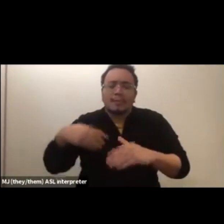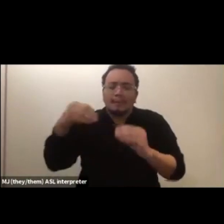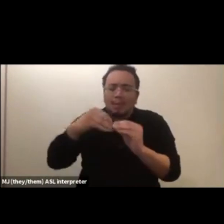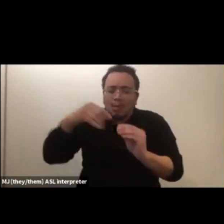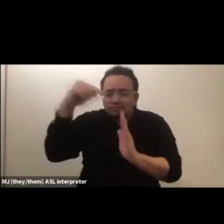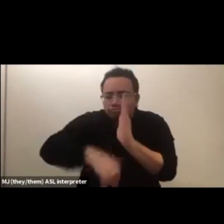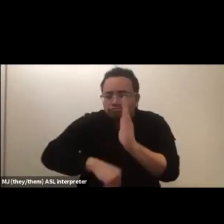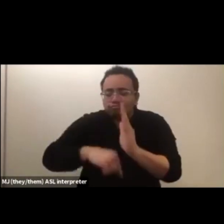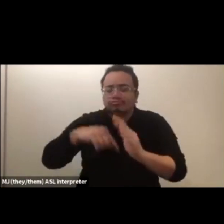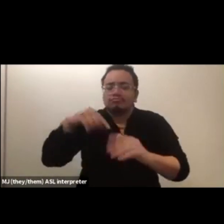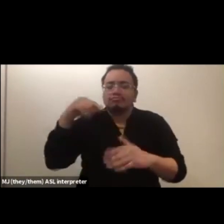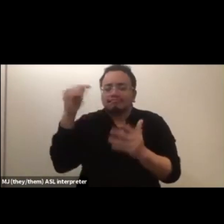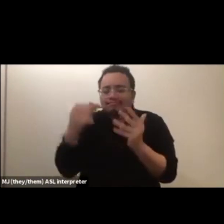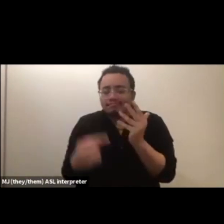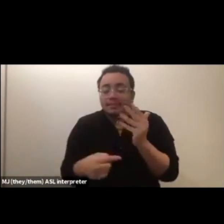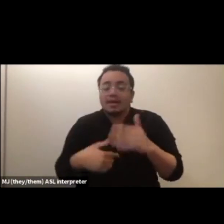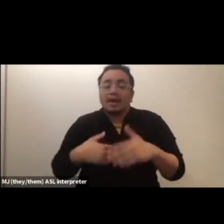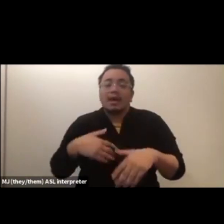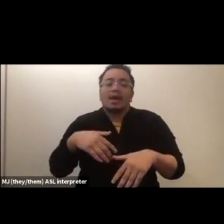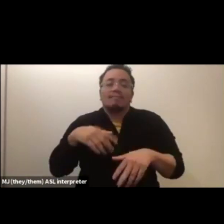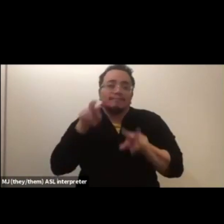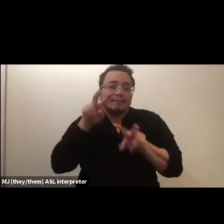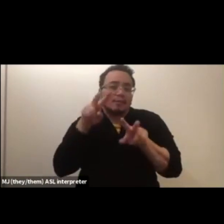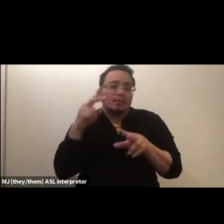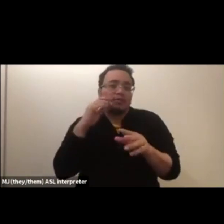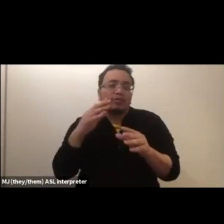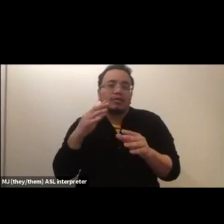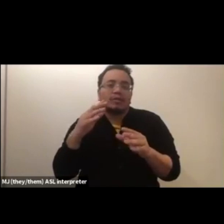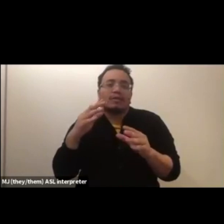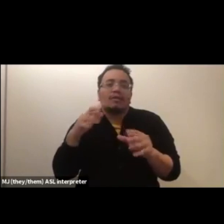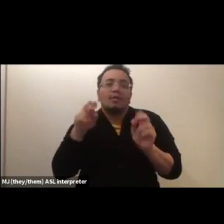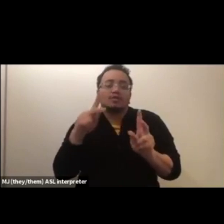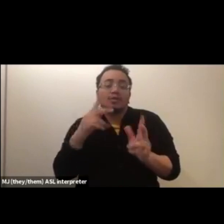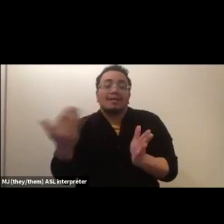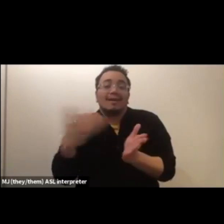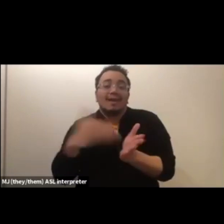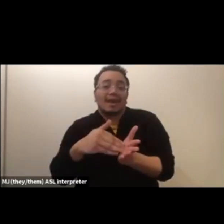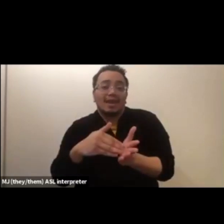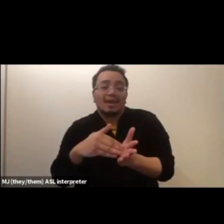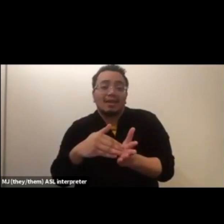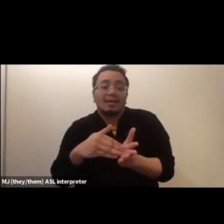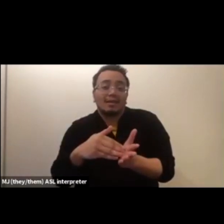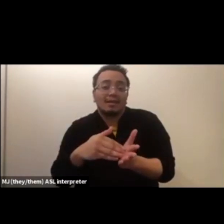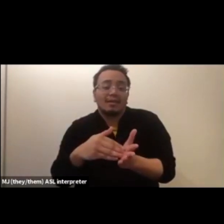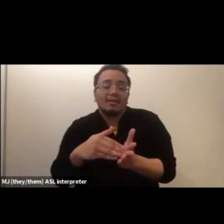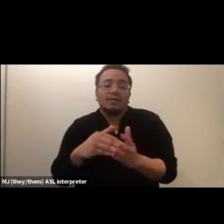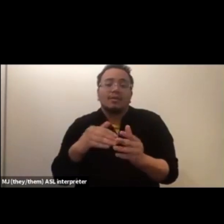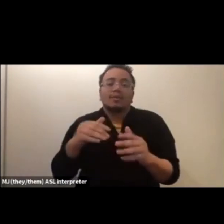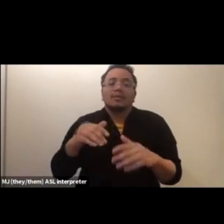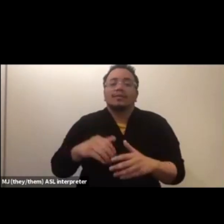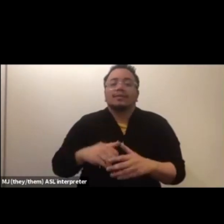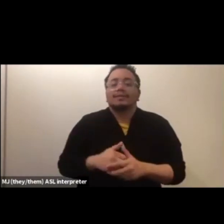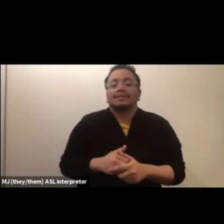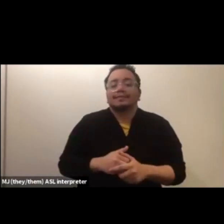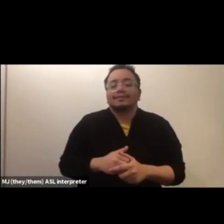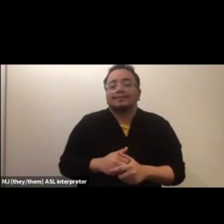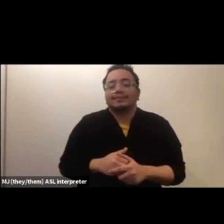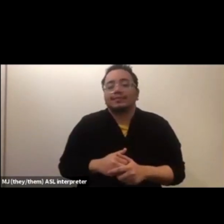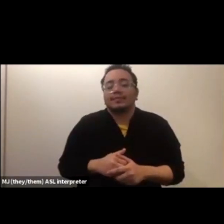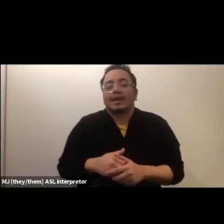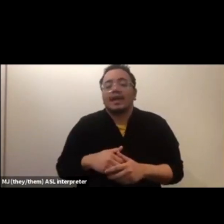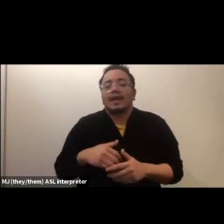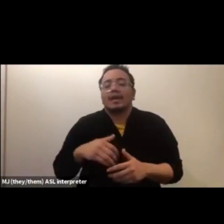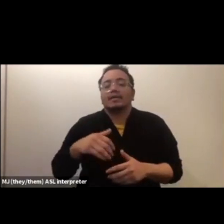And I'm looking forward to following up with these conversations in our coalition. And on behalf of the Transgender Law